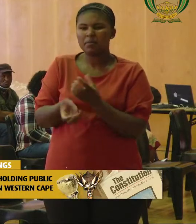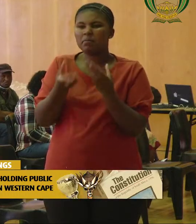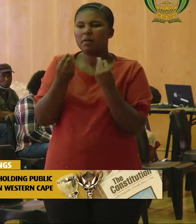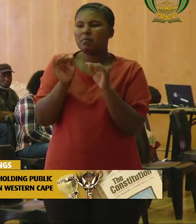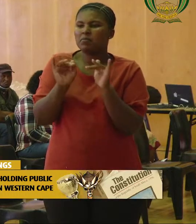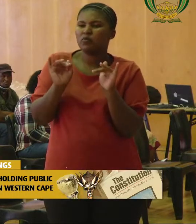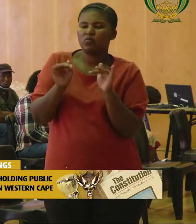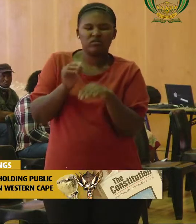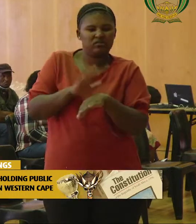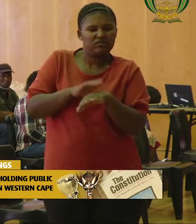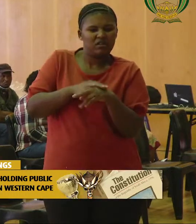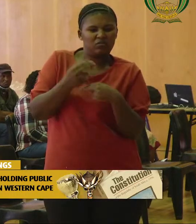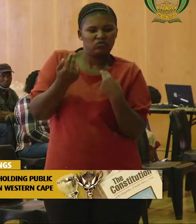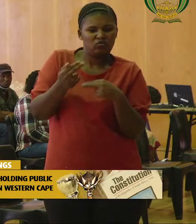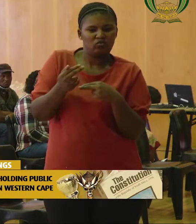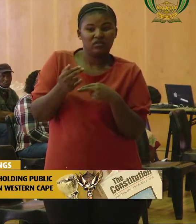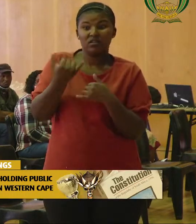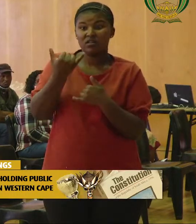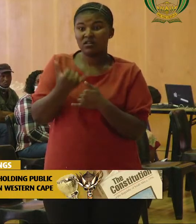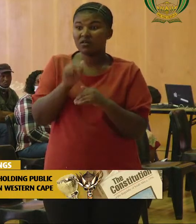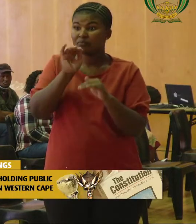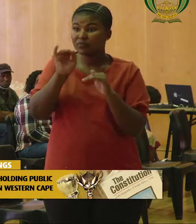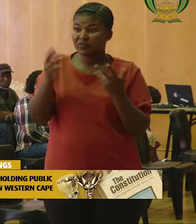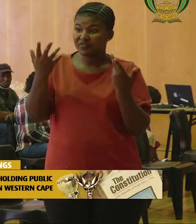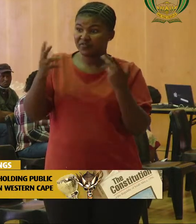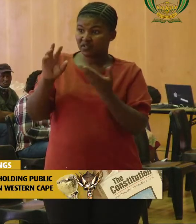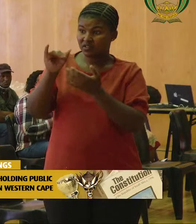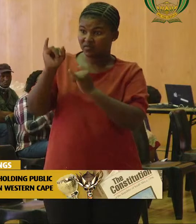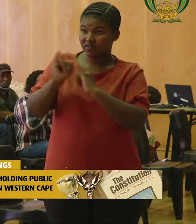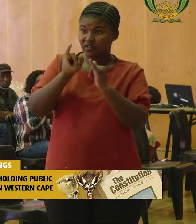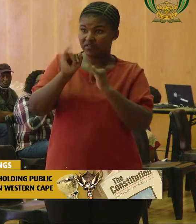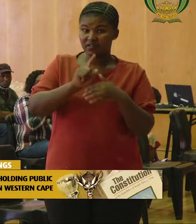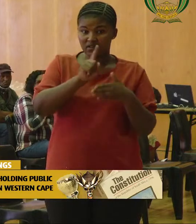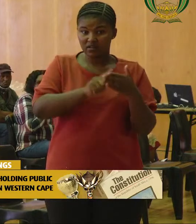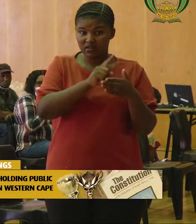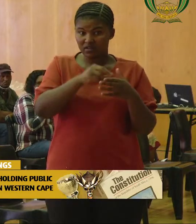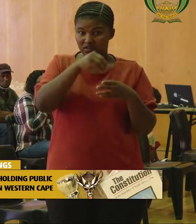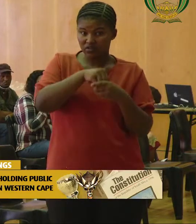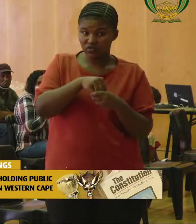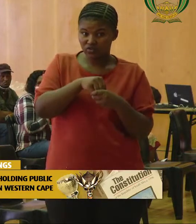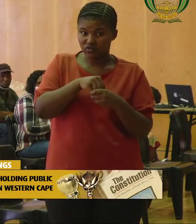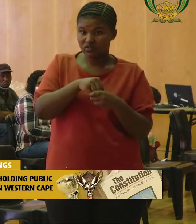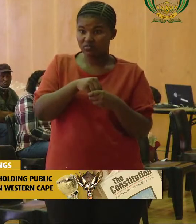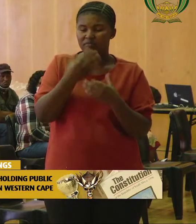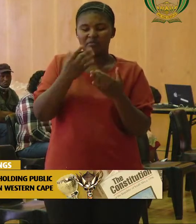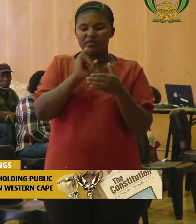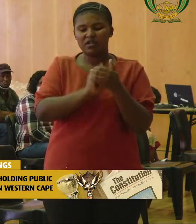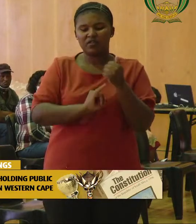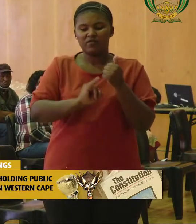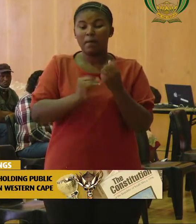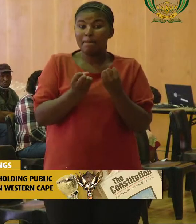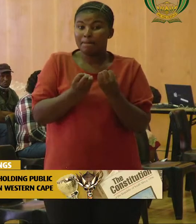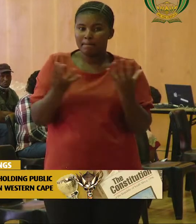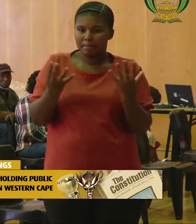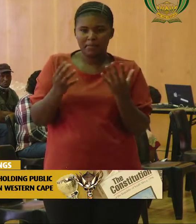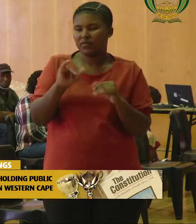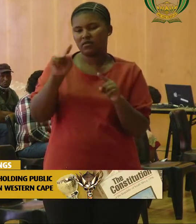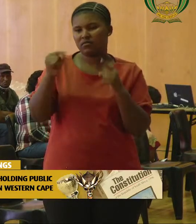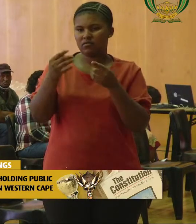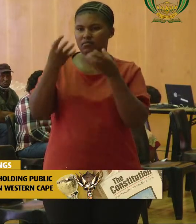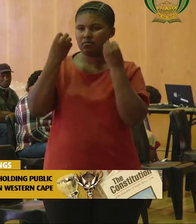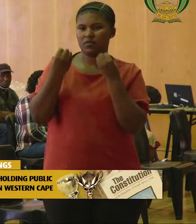ithutyana. Aba bantu xa benobizwa emva kwe-elections babizwe kwayila independent, i-most yabo